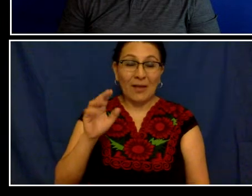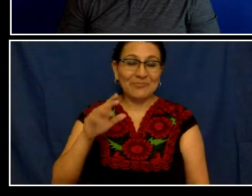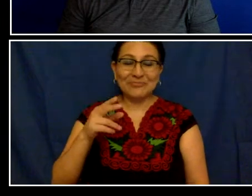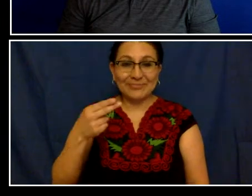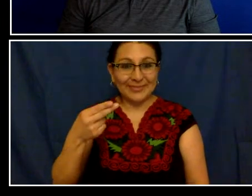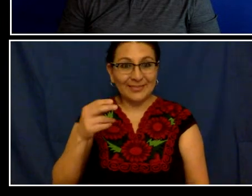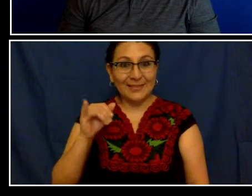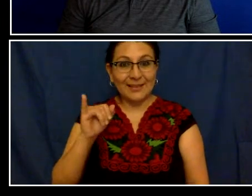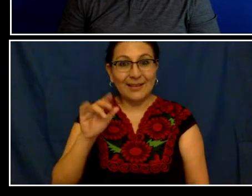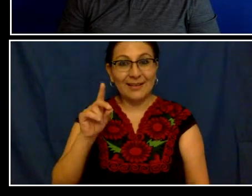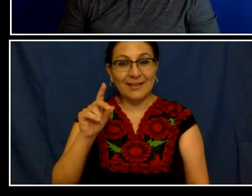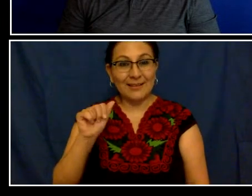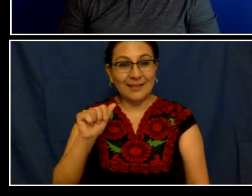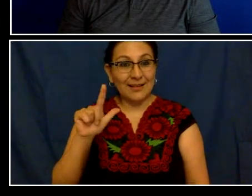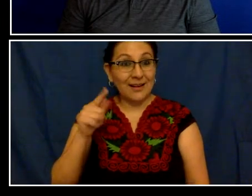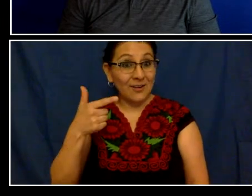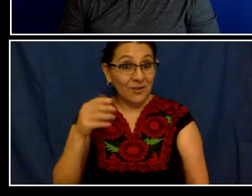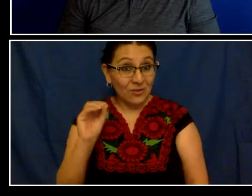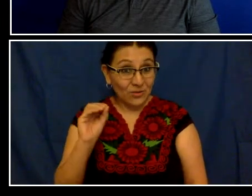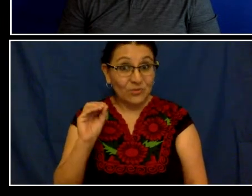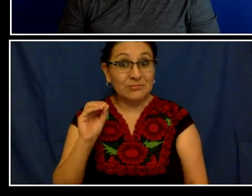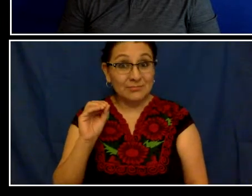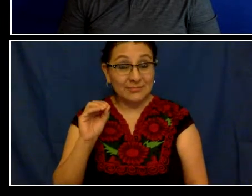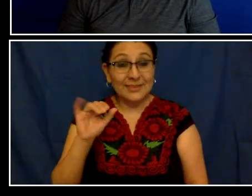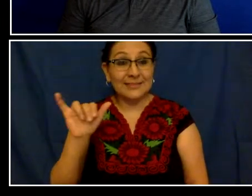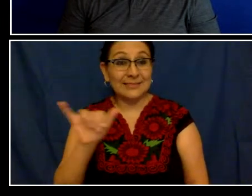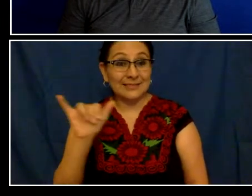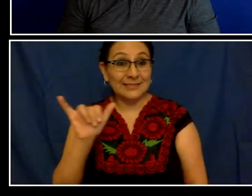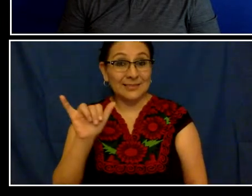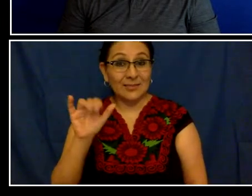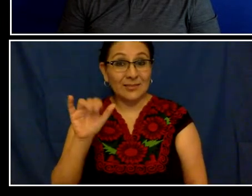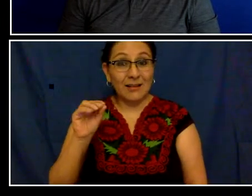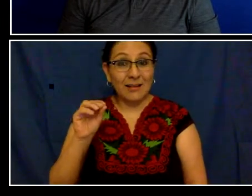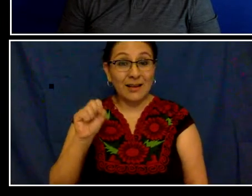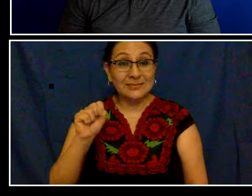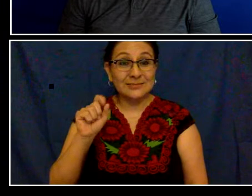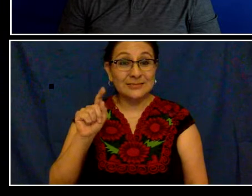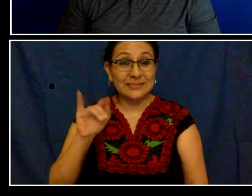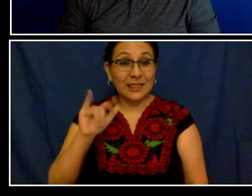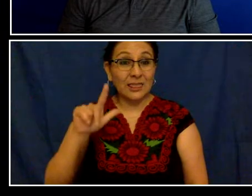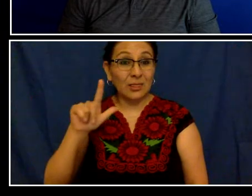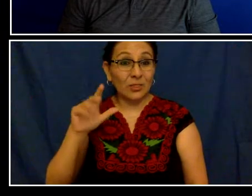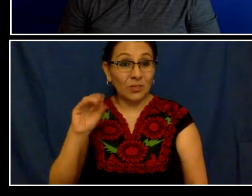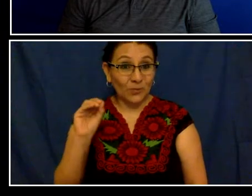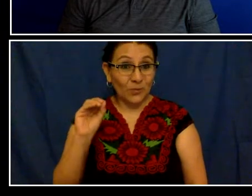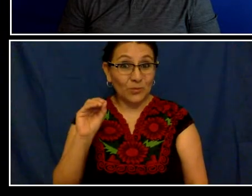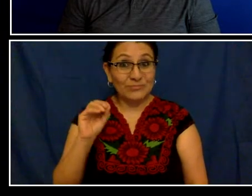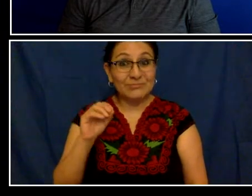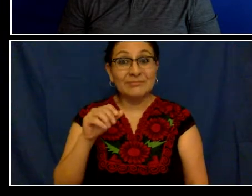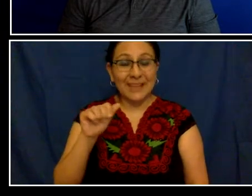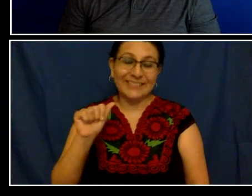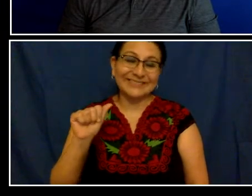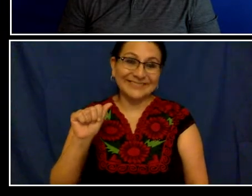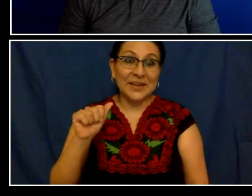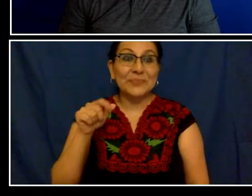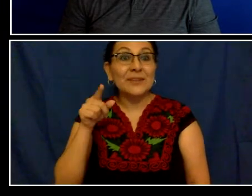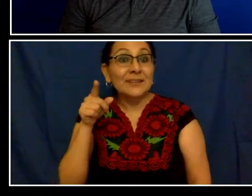Okay, so here we have Miguel Hidalgo y Castella.